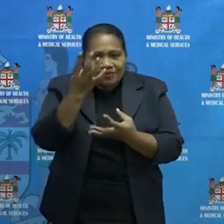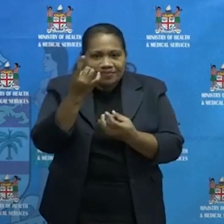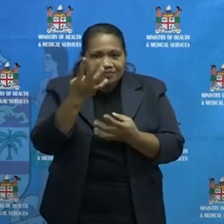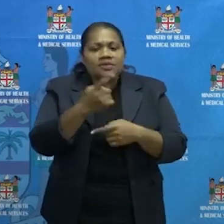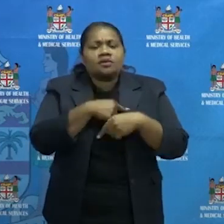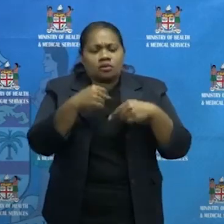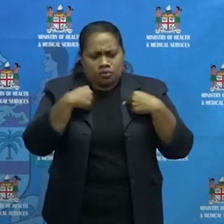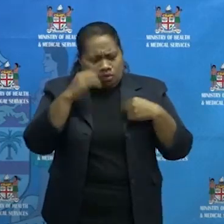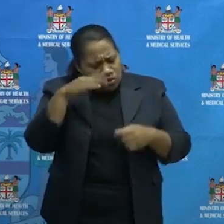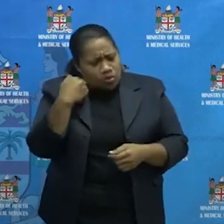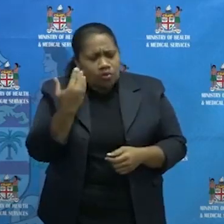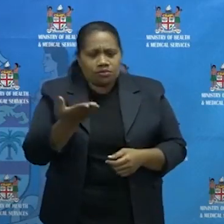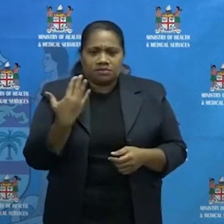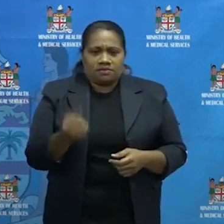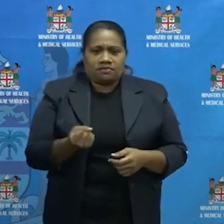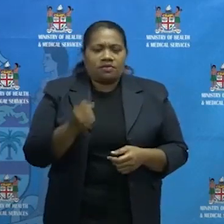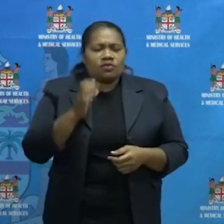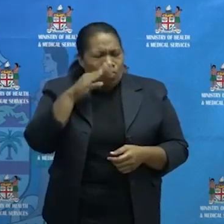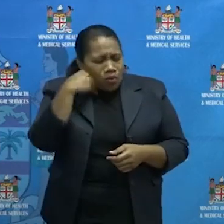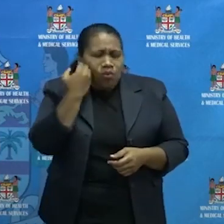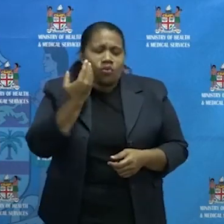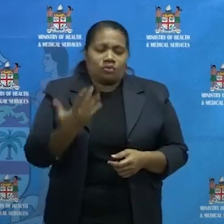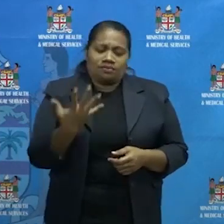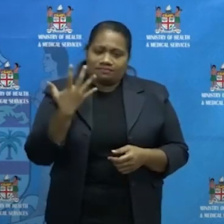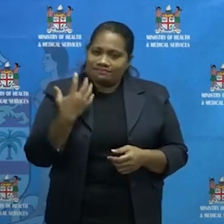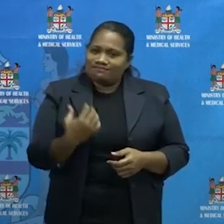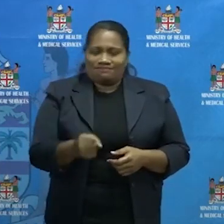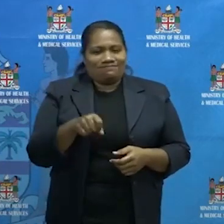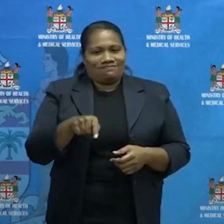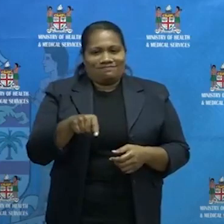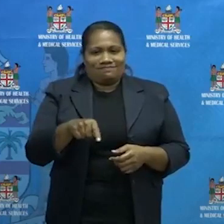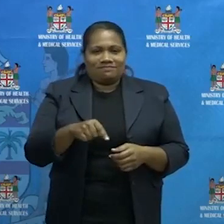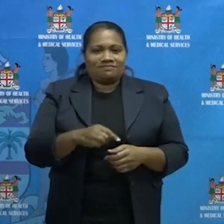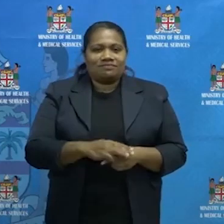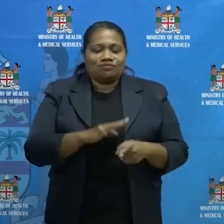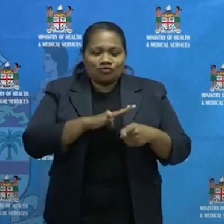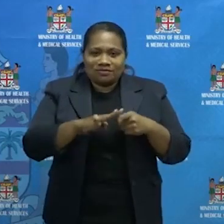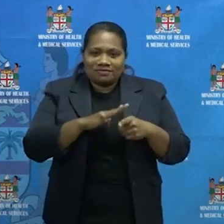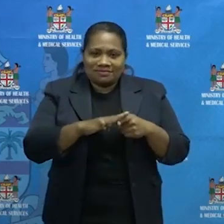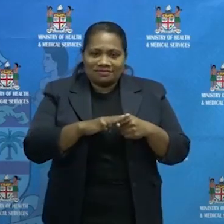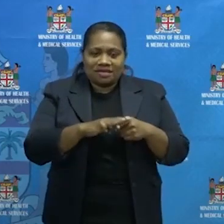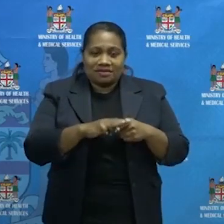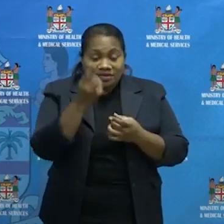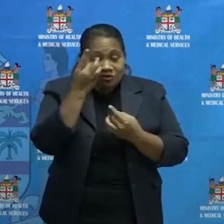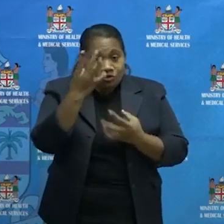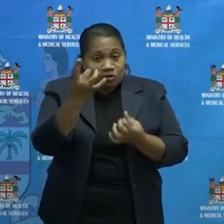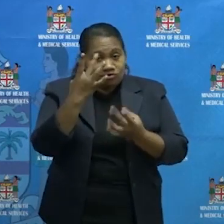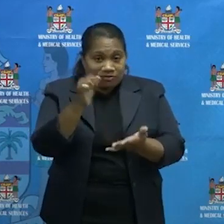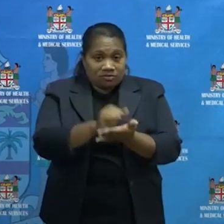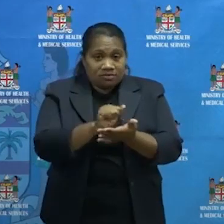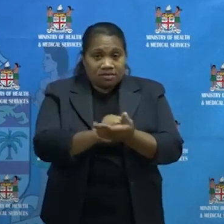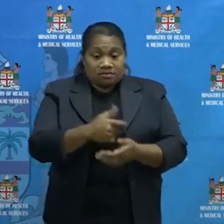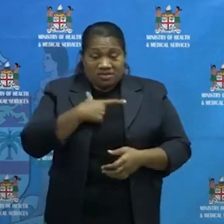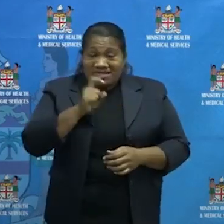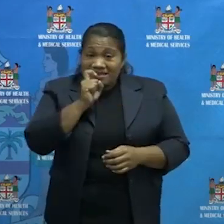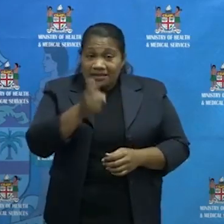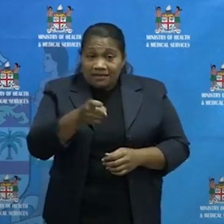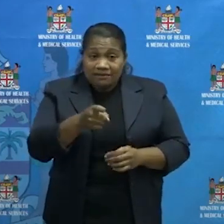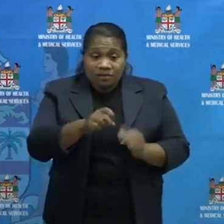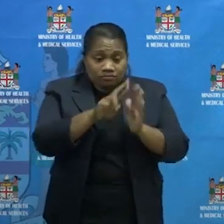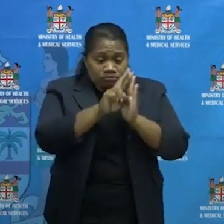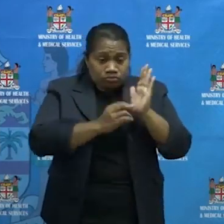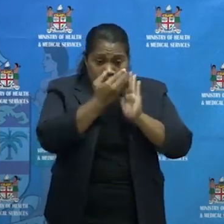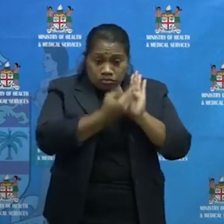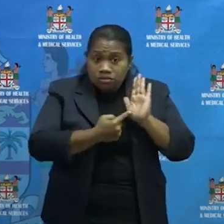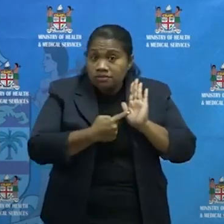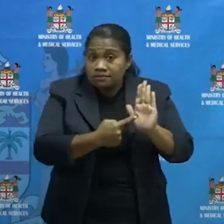have and we always will. I'm telling you this because if these measures are not followed, if